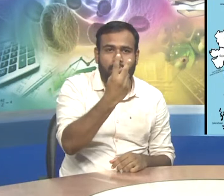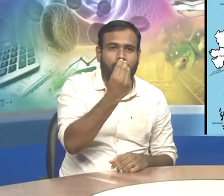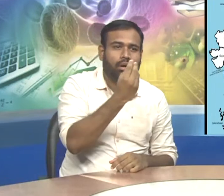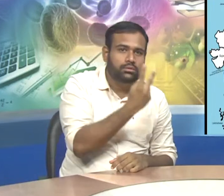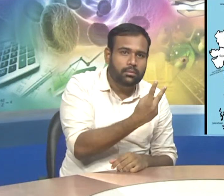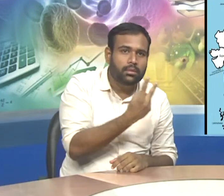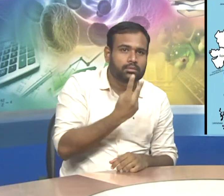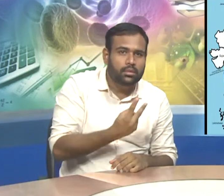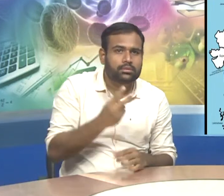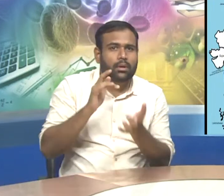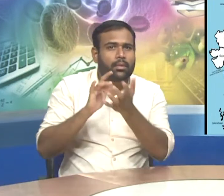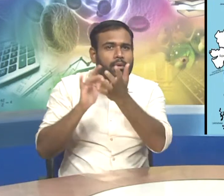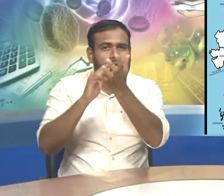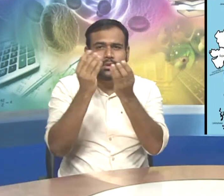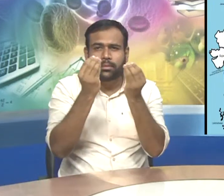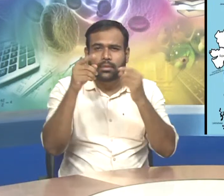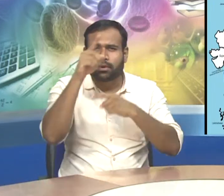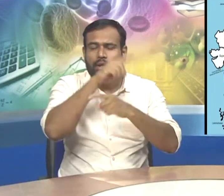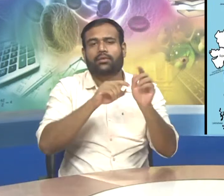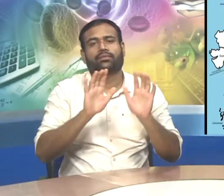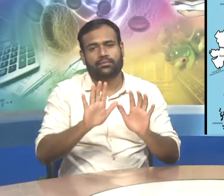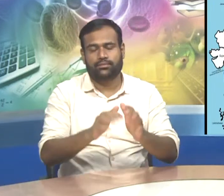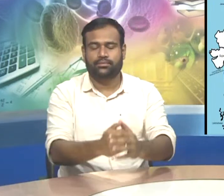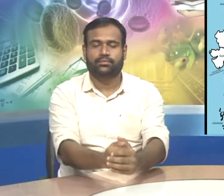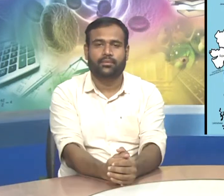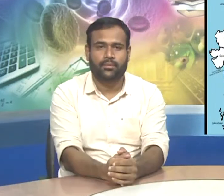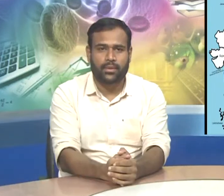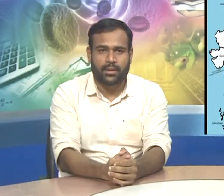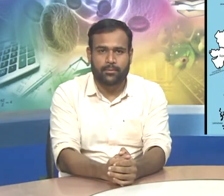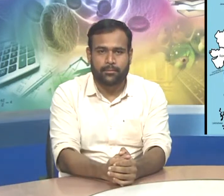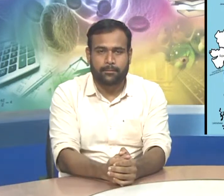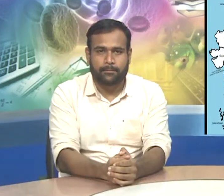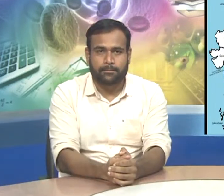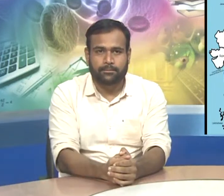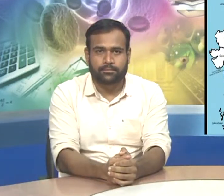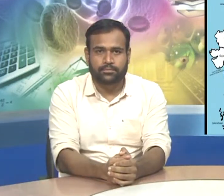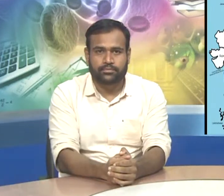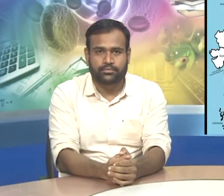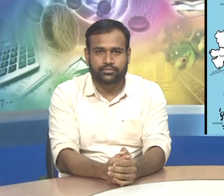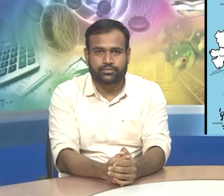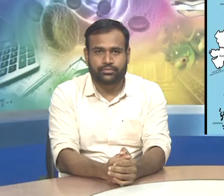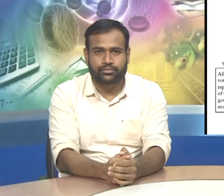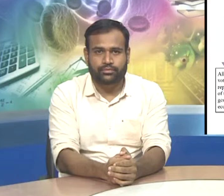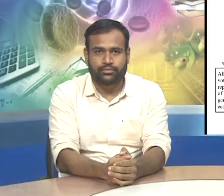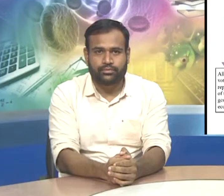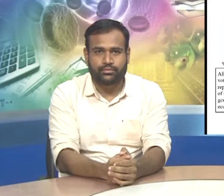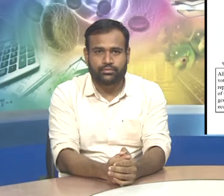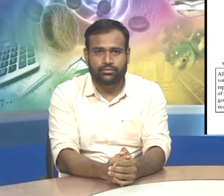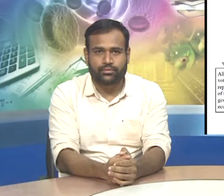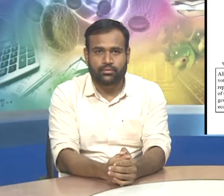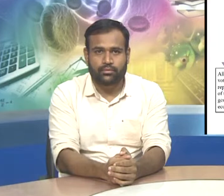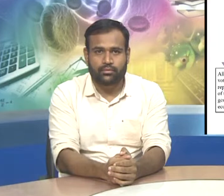In India, we have different states and each state has its own government.